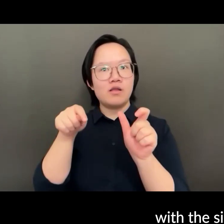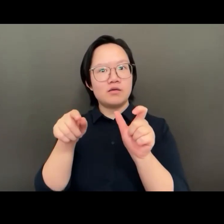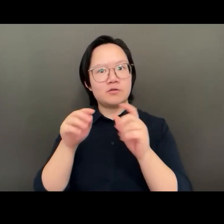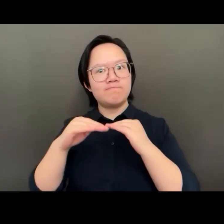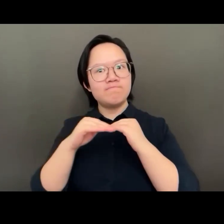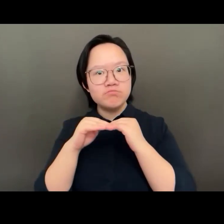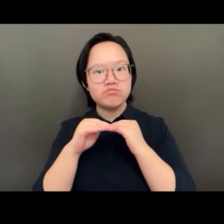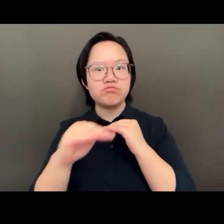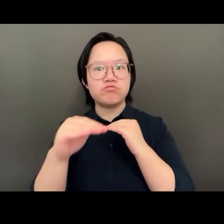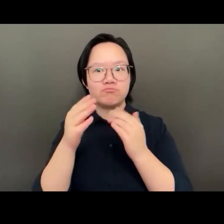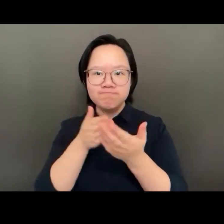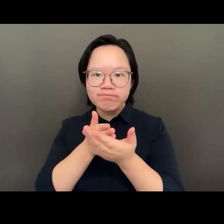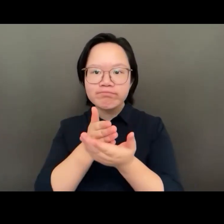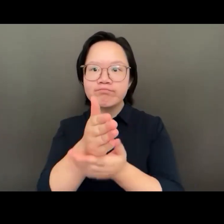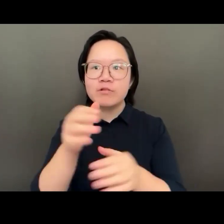them.